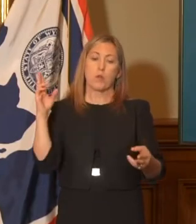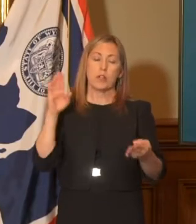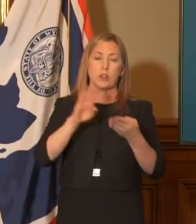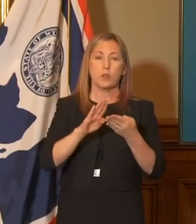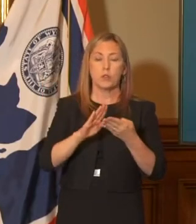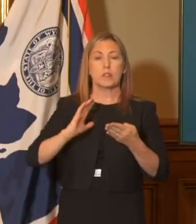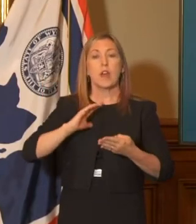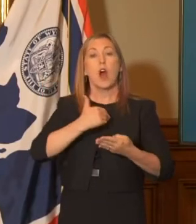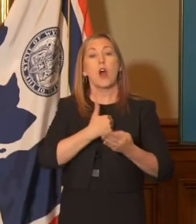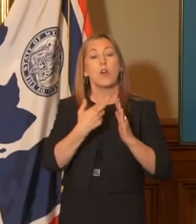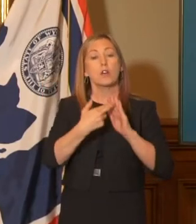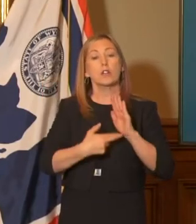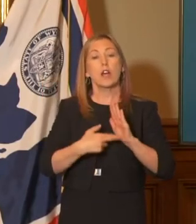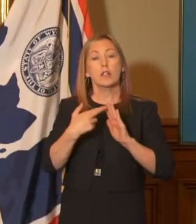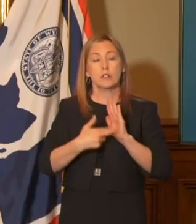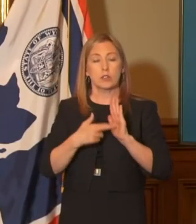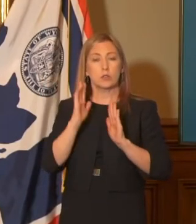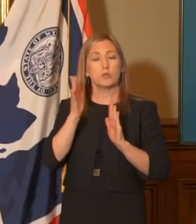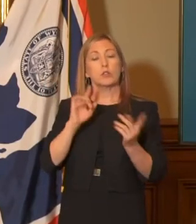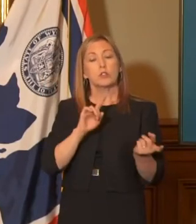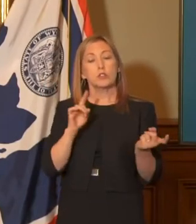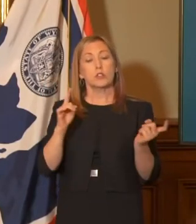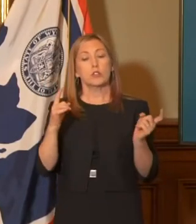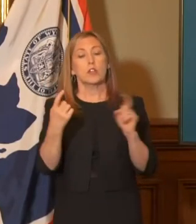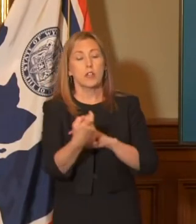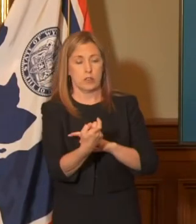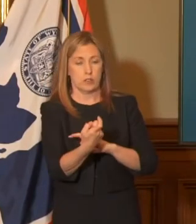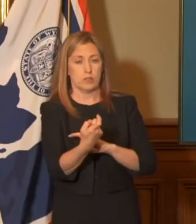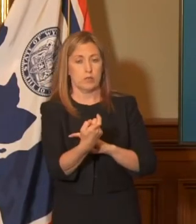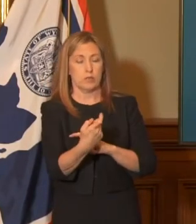our guidance will change over time.